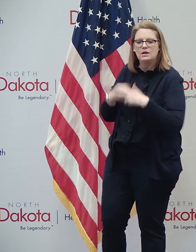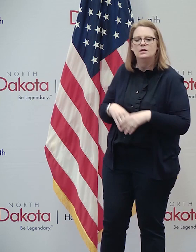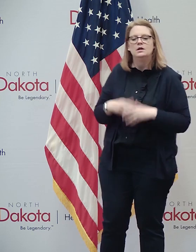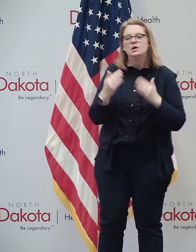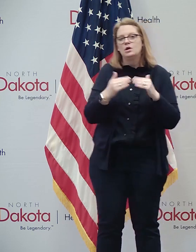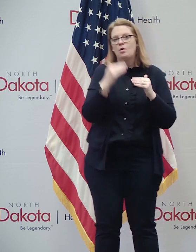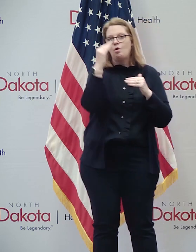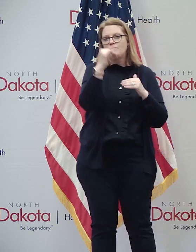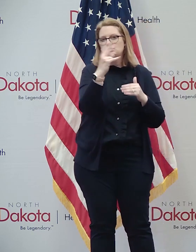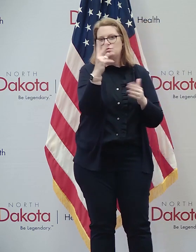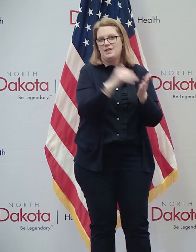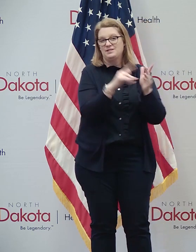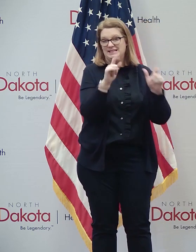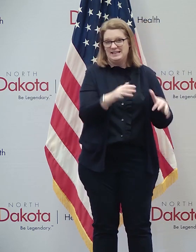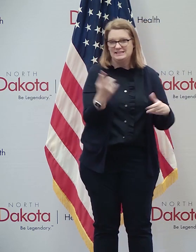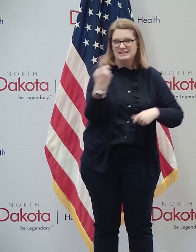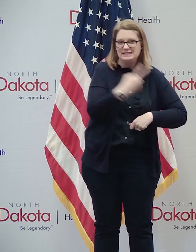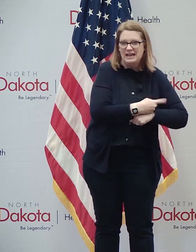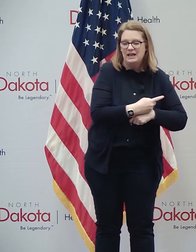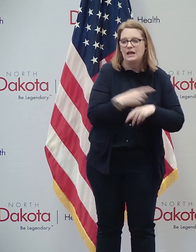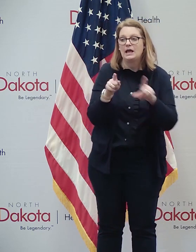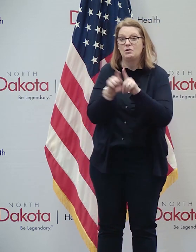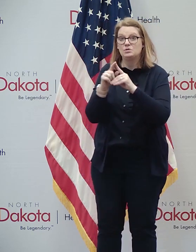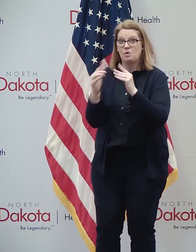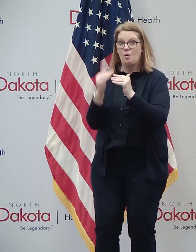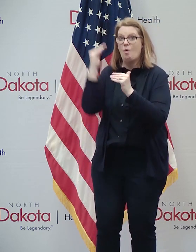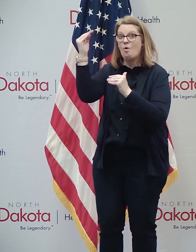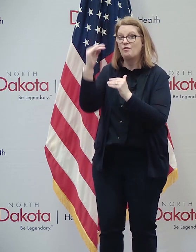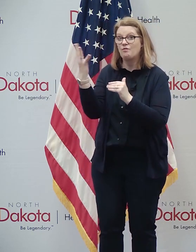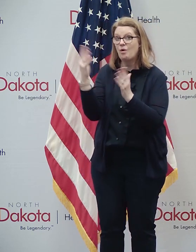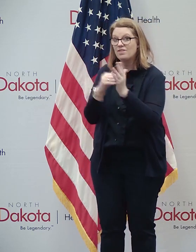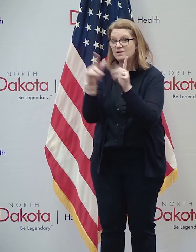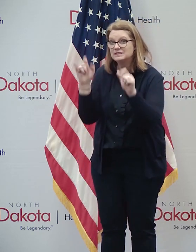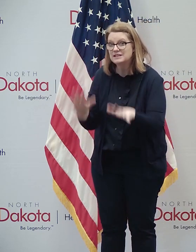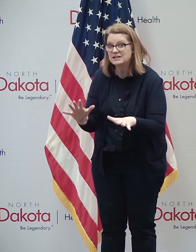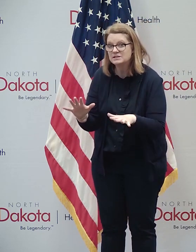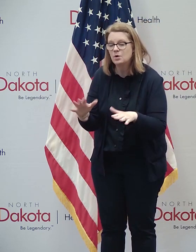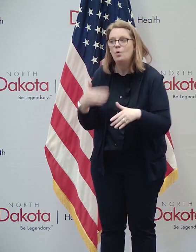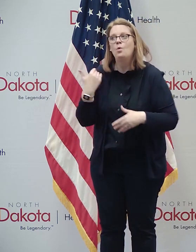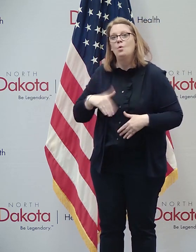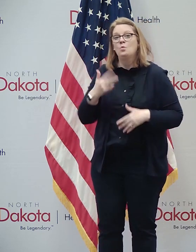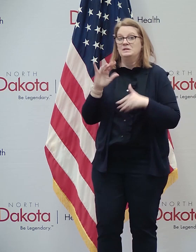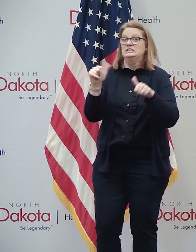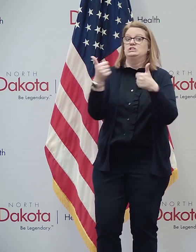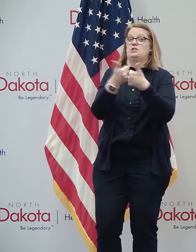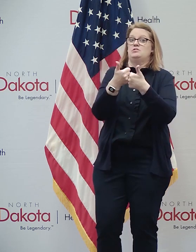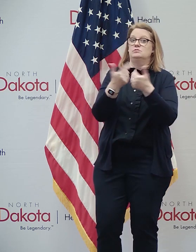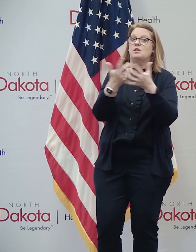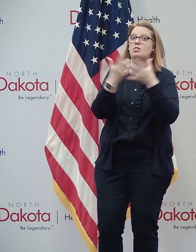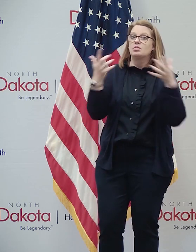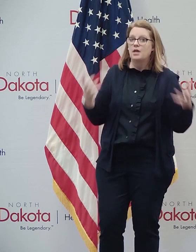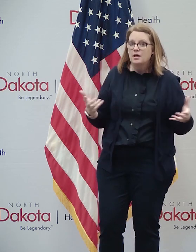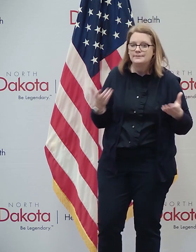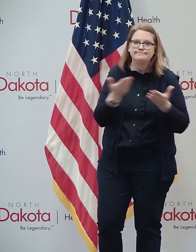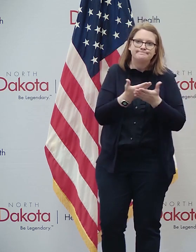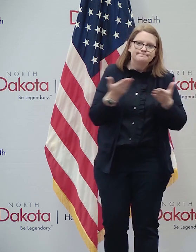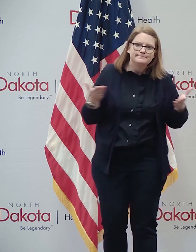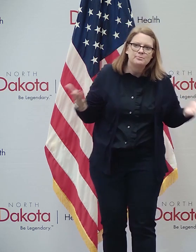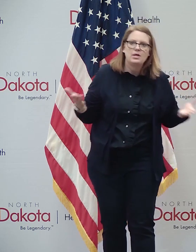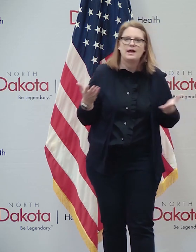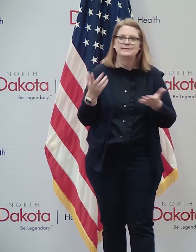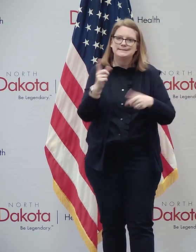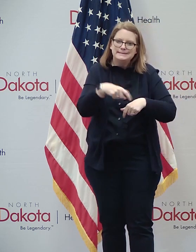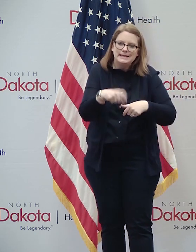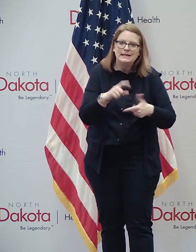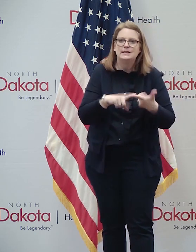day and growing to 4,000 is going to involve us overcoming a series of challenges, whether that's supply chain, keeping equipment going 24 hours